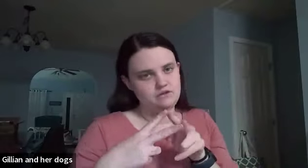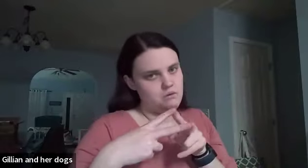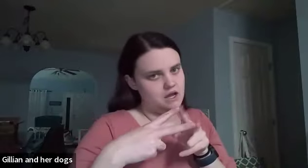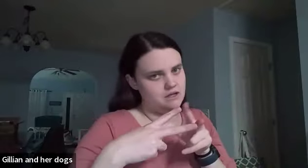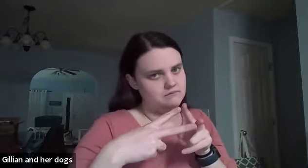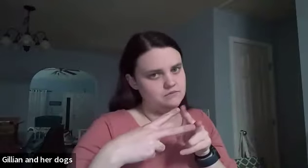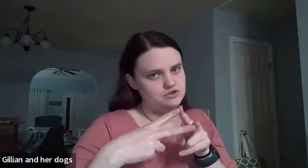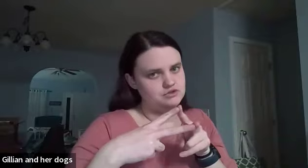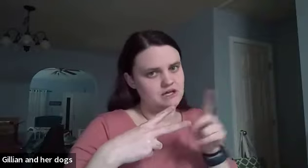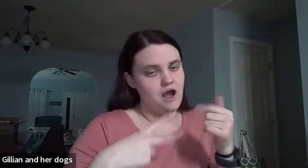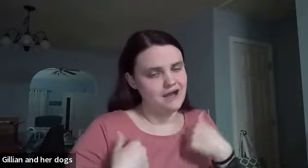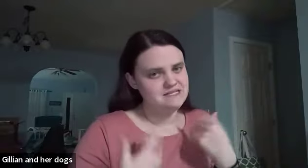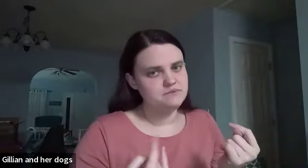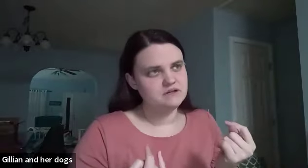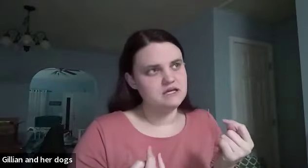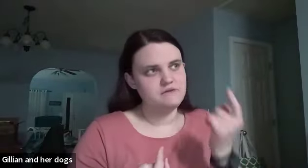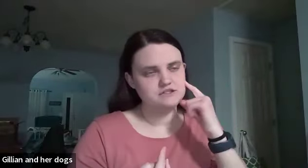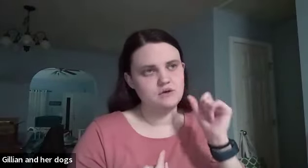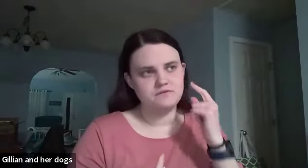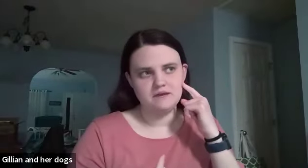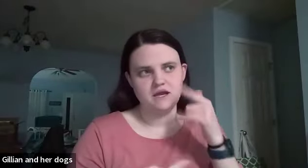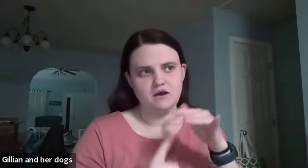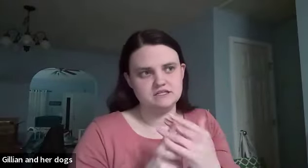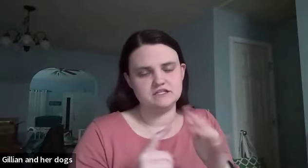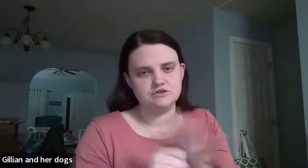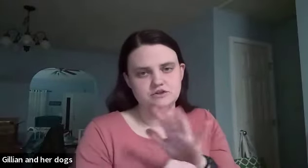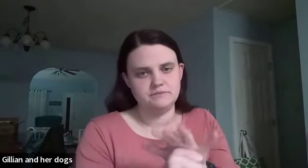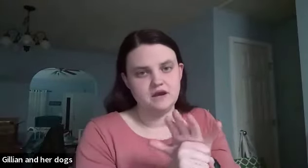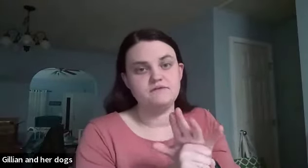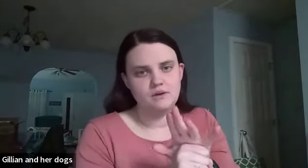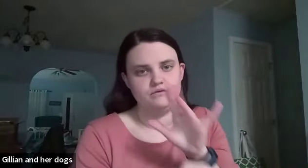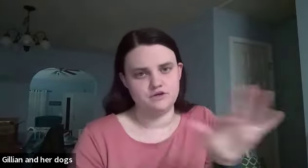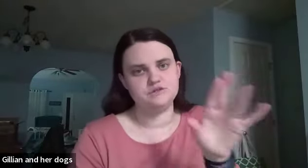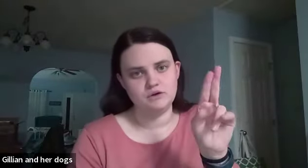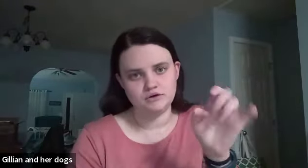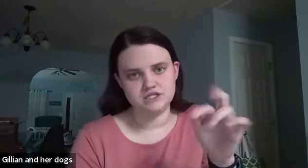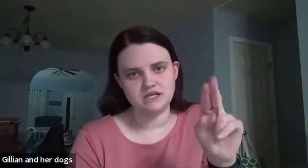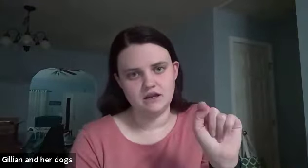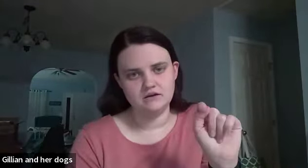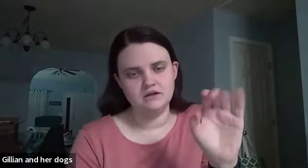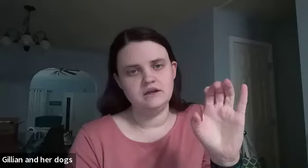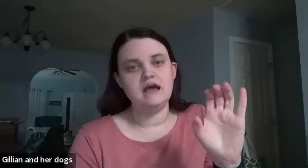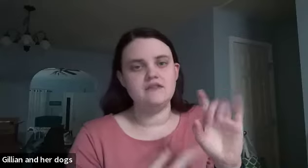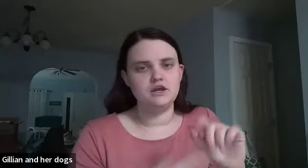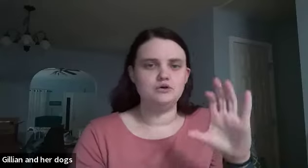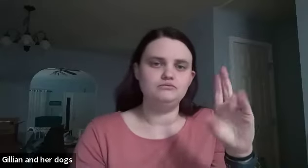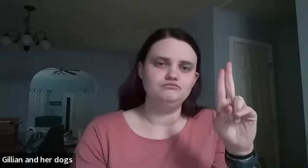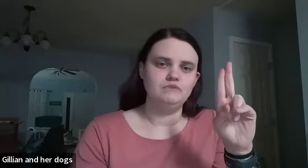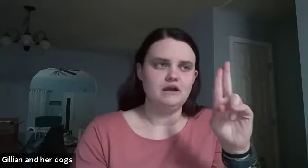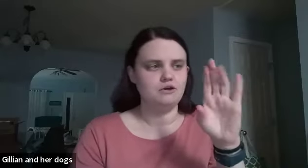Either way, usually I typically, if I don't think my context clues are going to be enough, I will fingerspell urgent care and then go, like, I'll